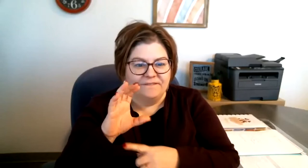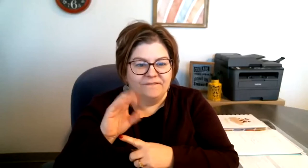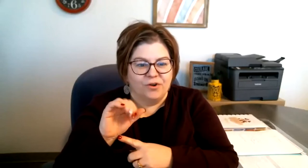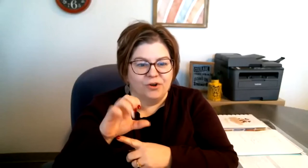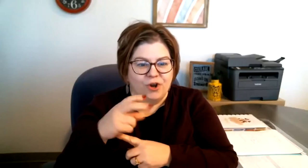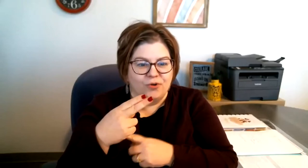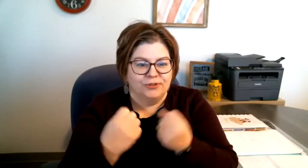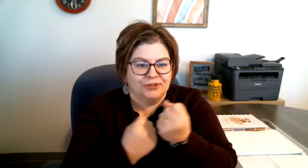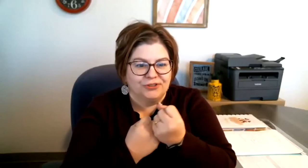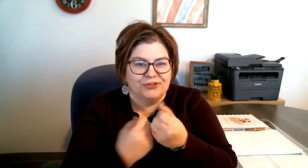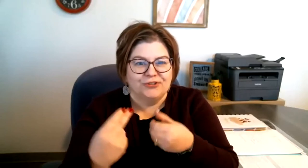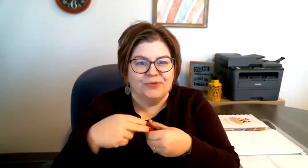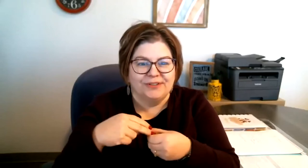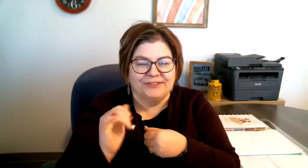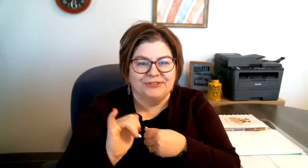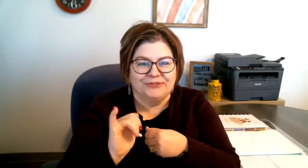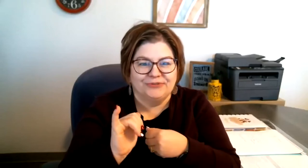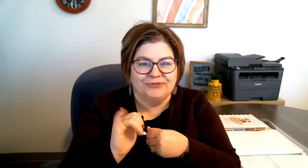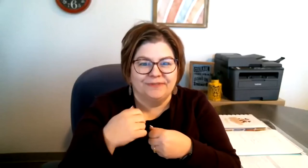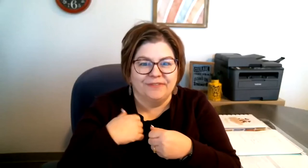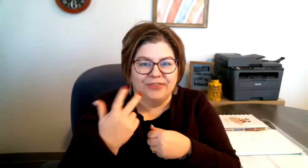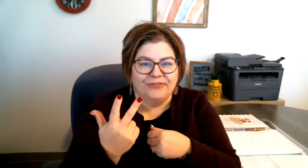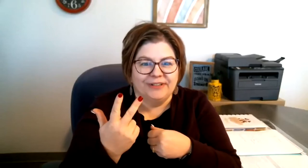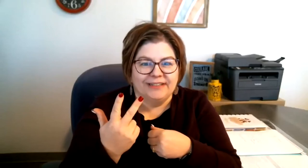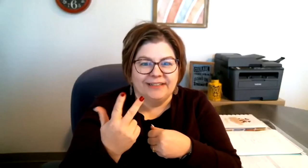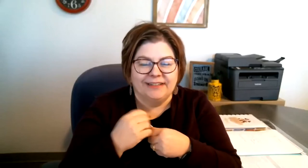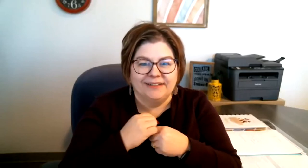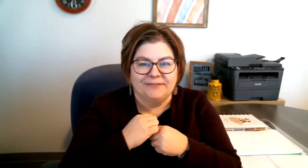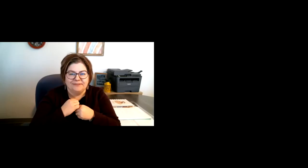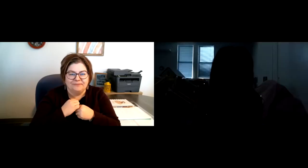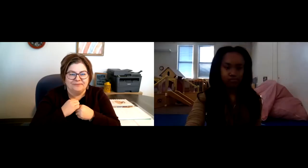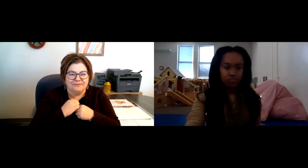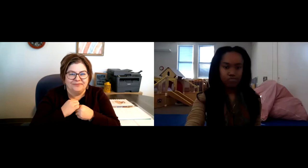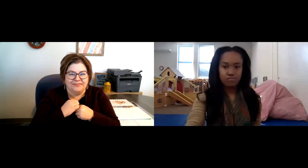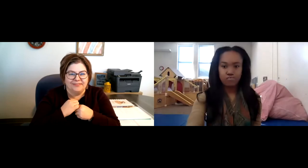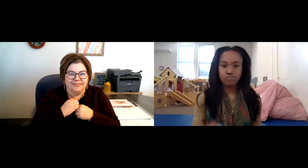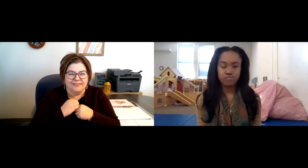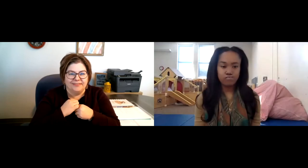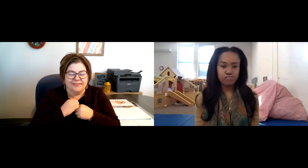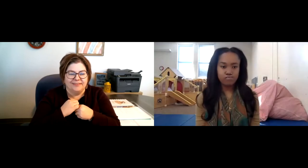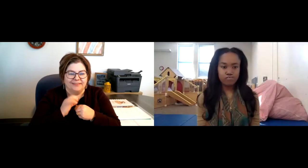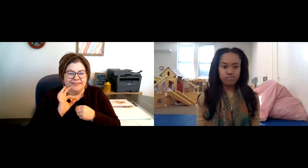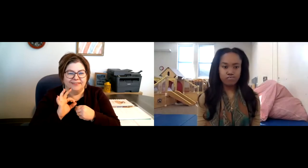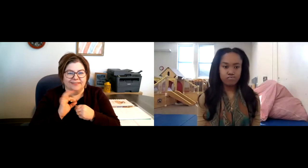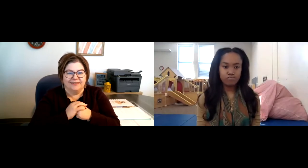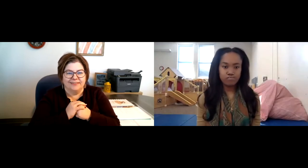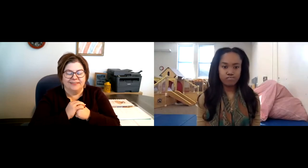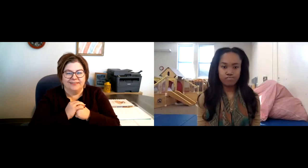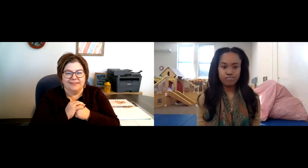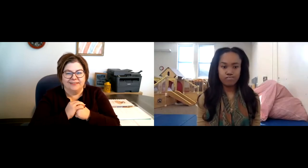Hello. We're just waiting for the deaf coaches to join in. There are three of them.